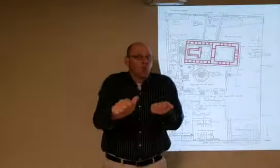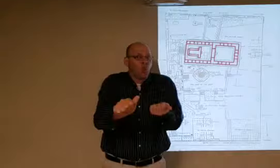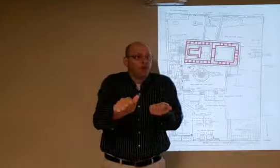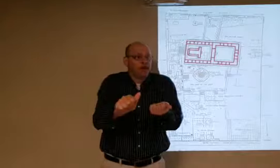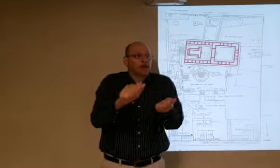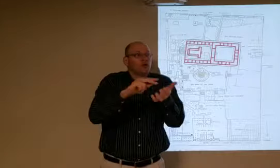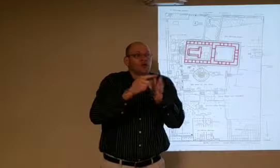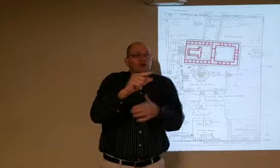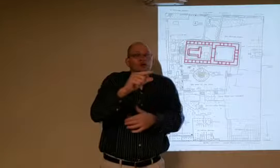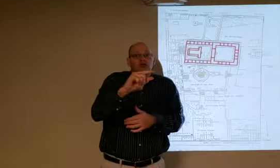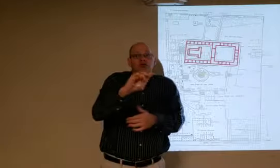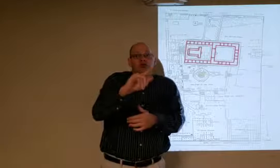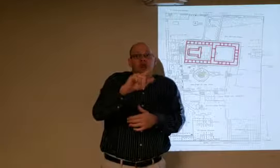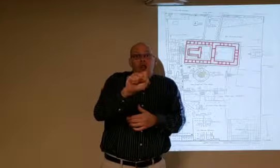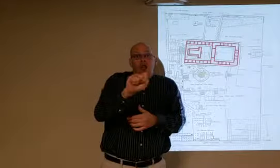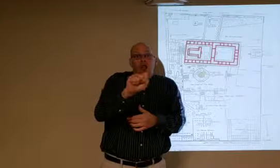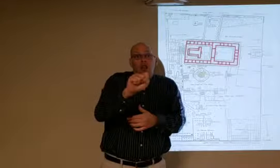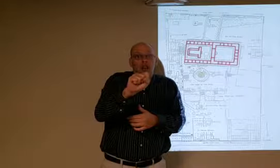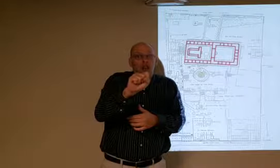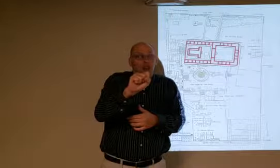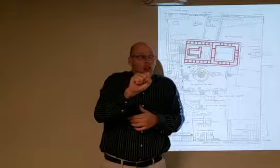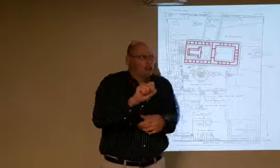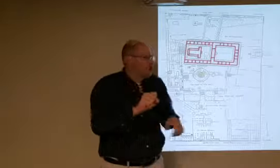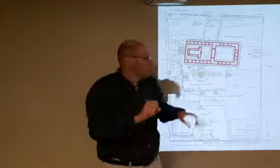Reason I told you it was destroyed. The Gentiles.